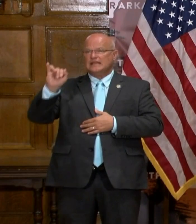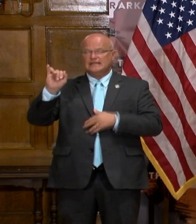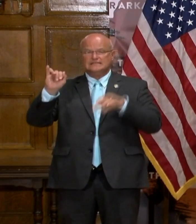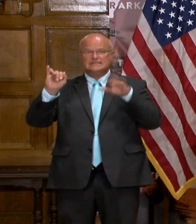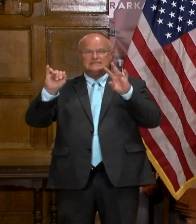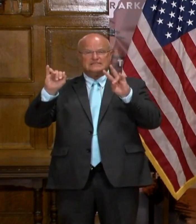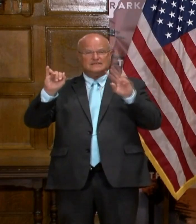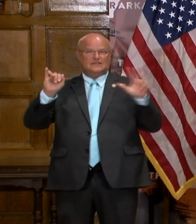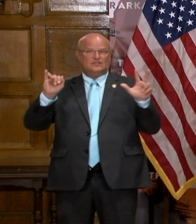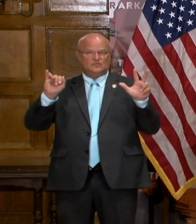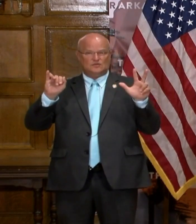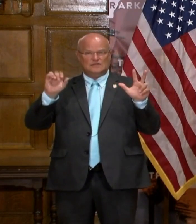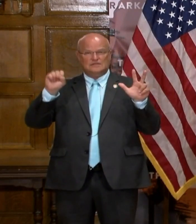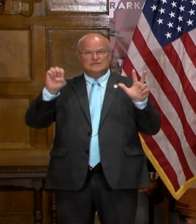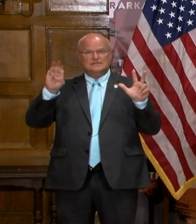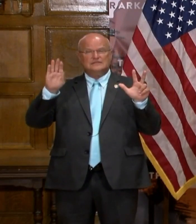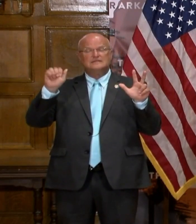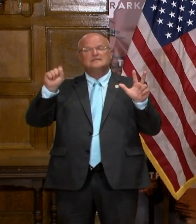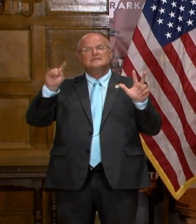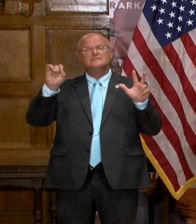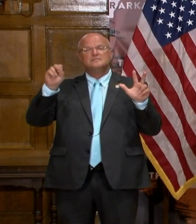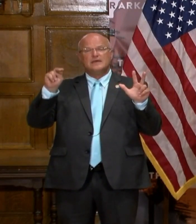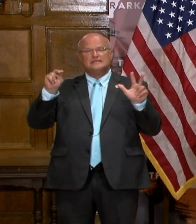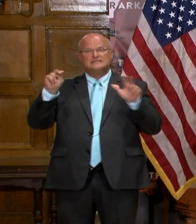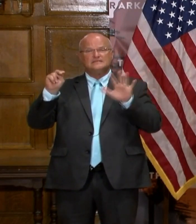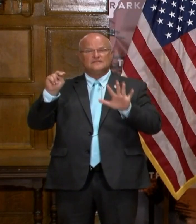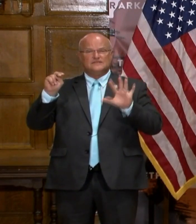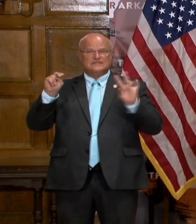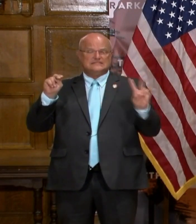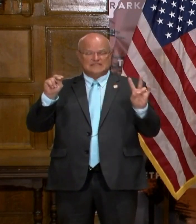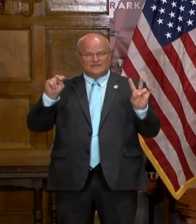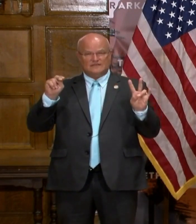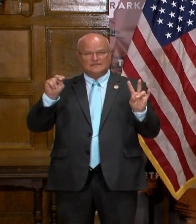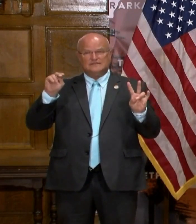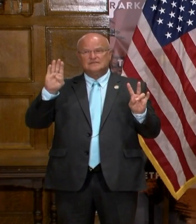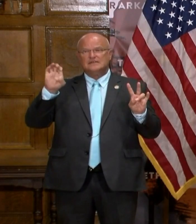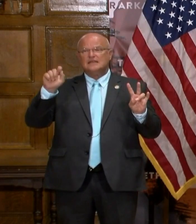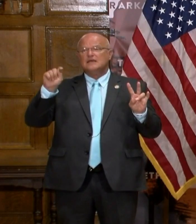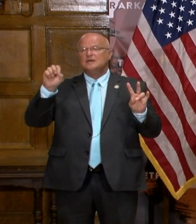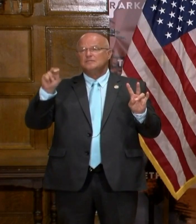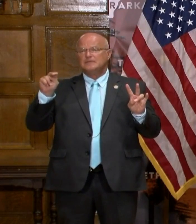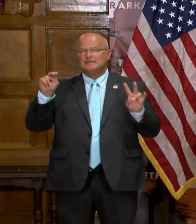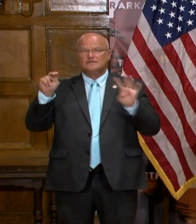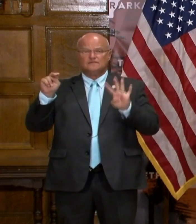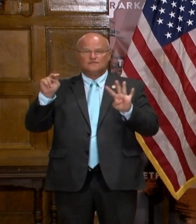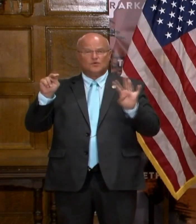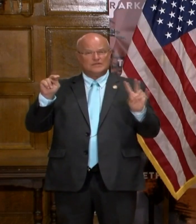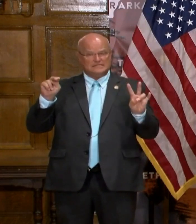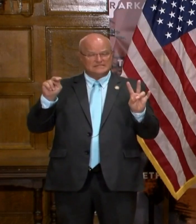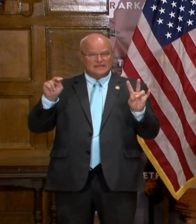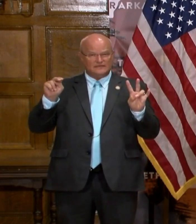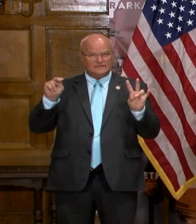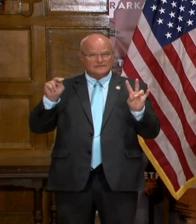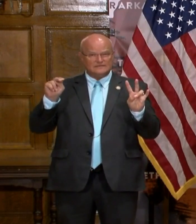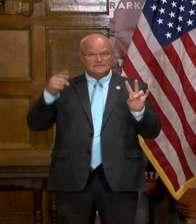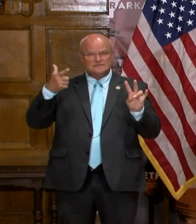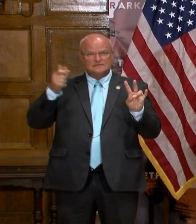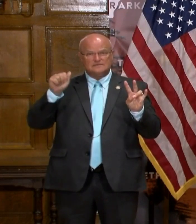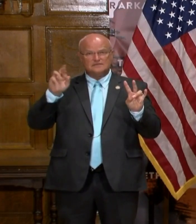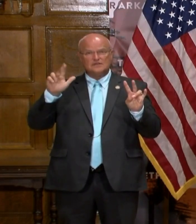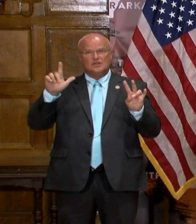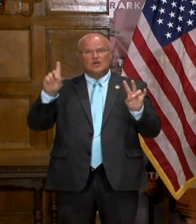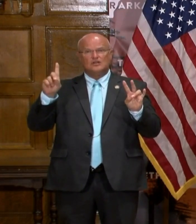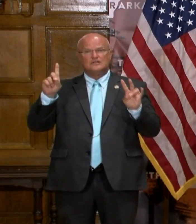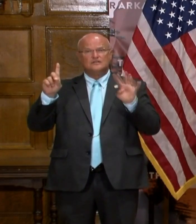73, Sebastian County 57, Benton County 47, Garland